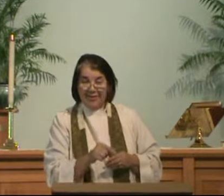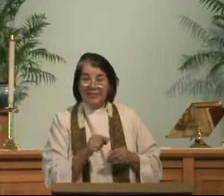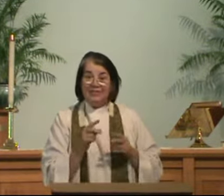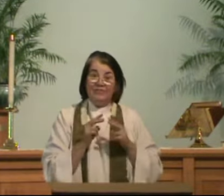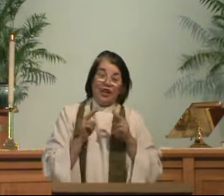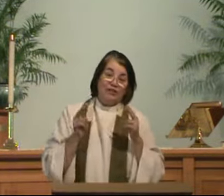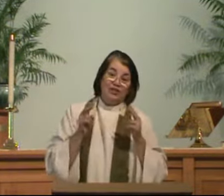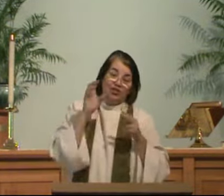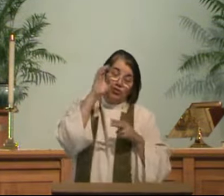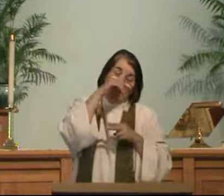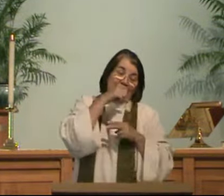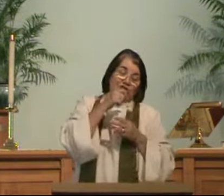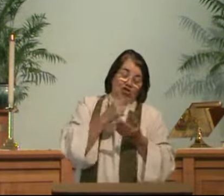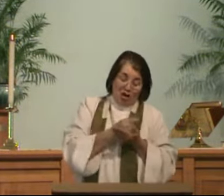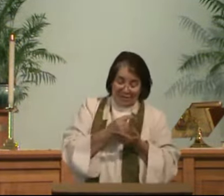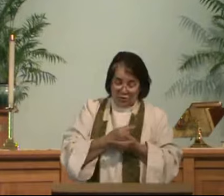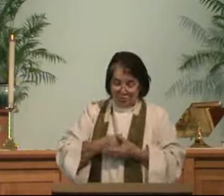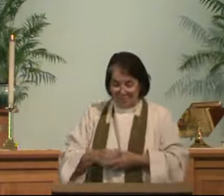This is a very strange gospel.